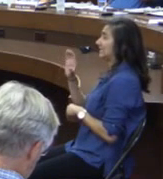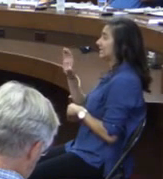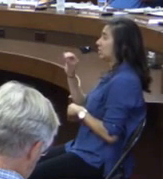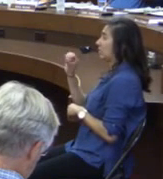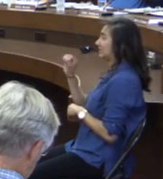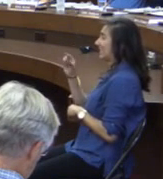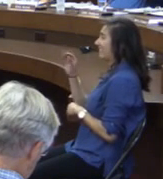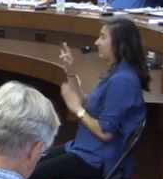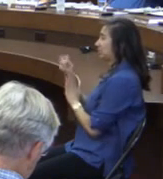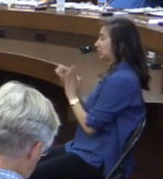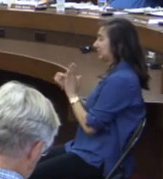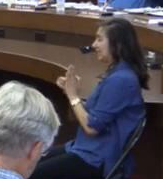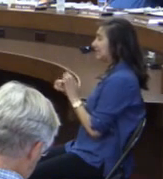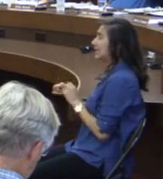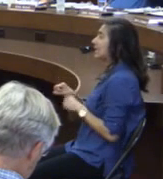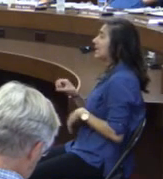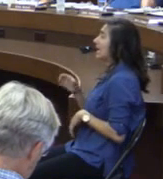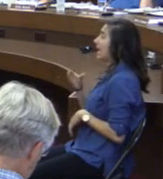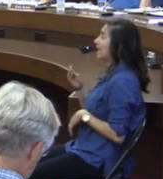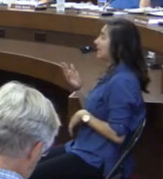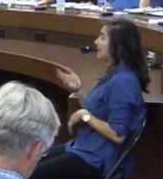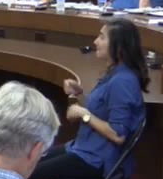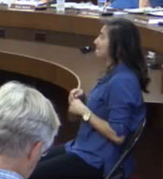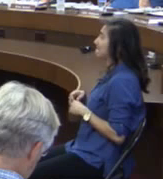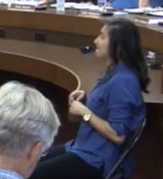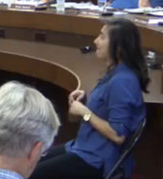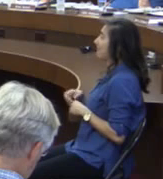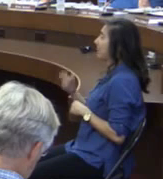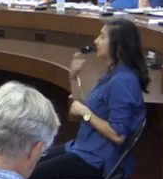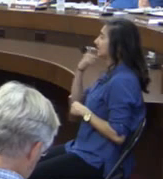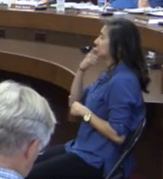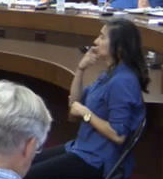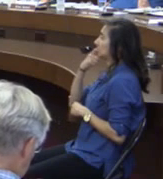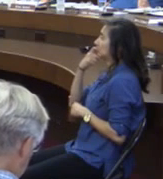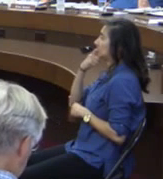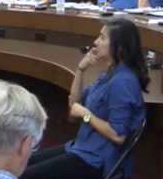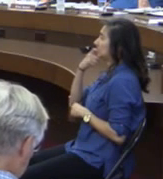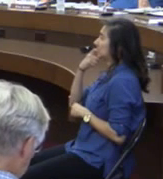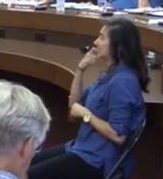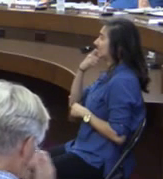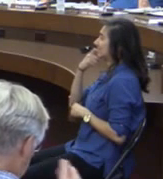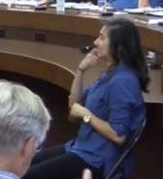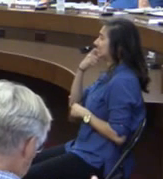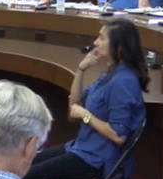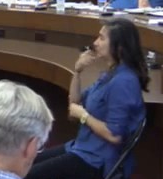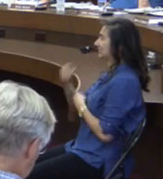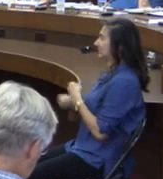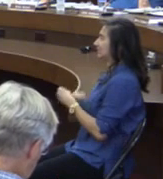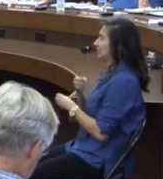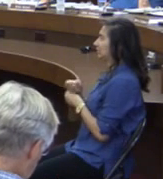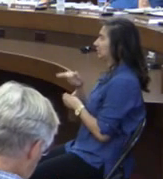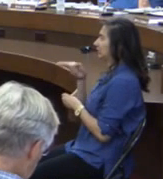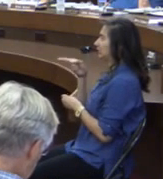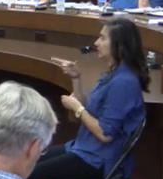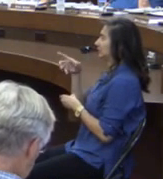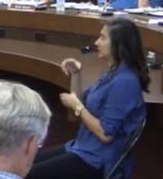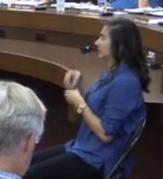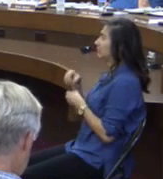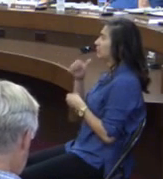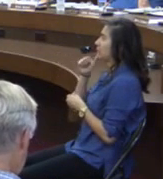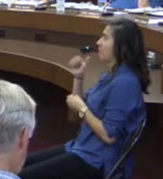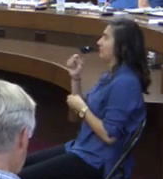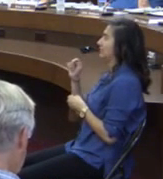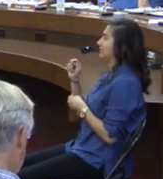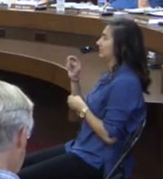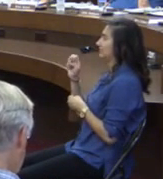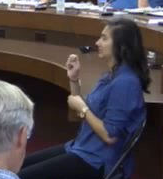and at Fresno State. And this past year, he served as a non-tenure track